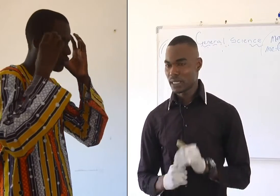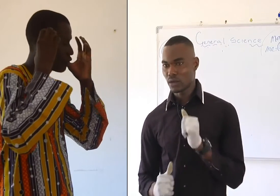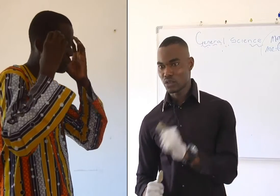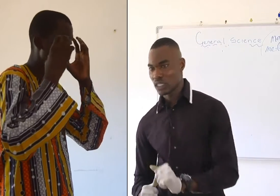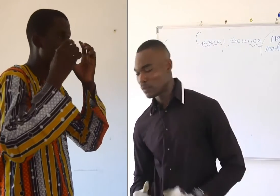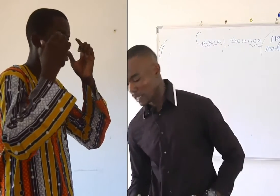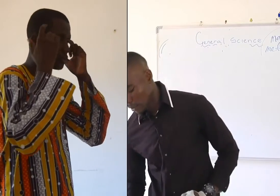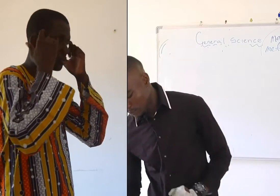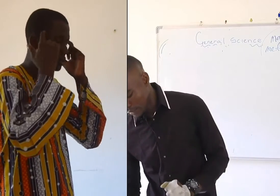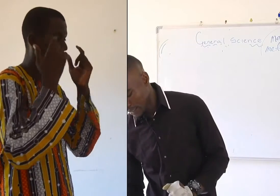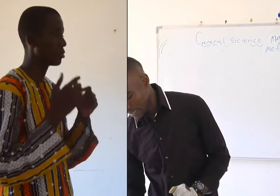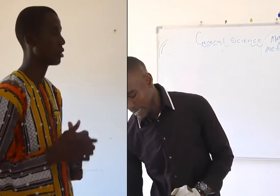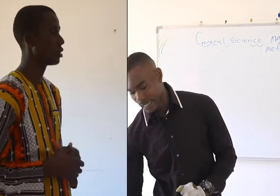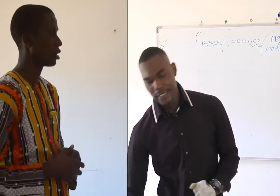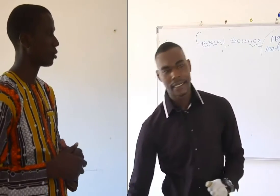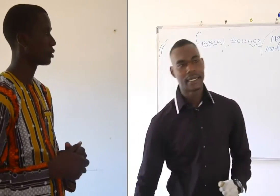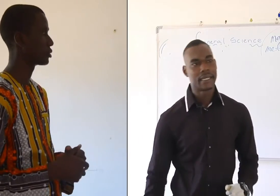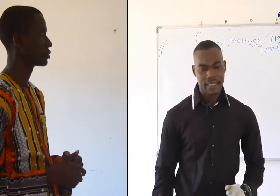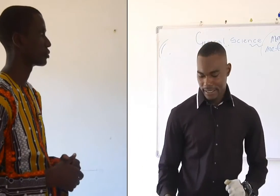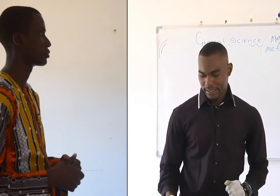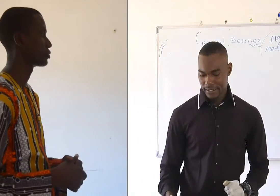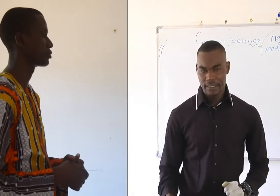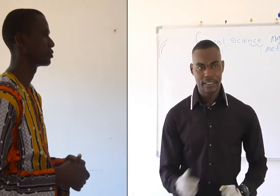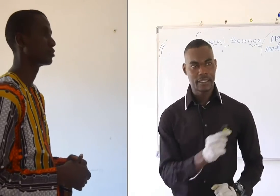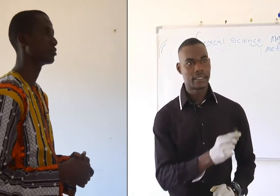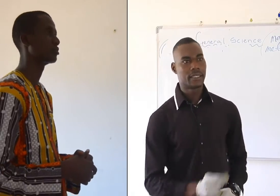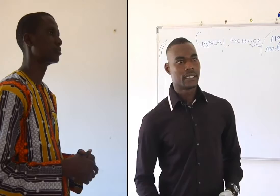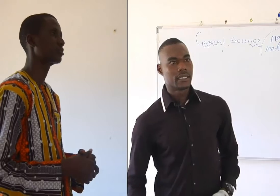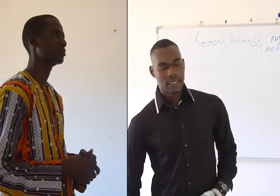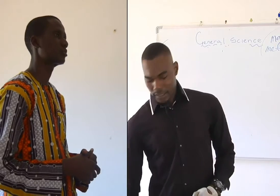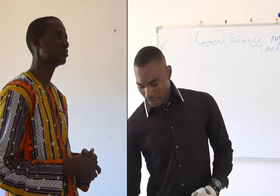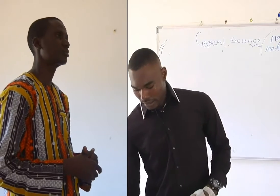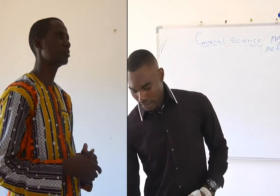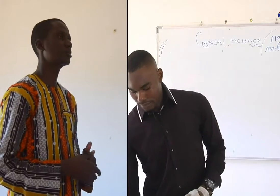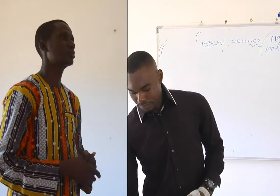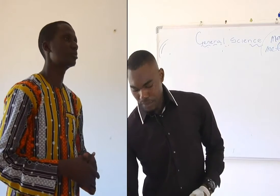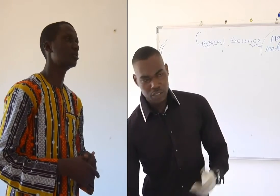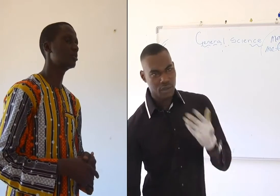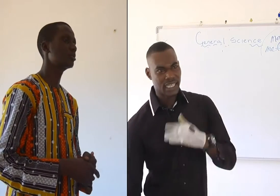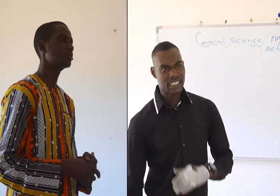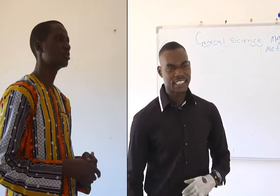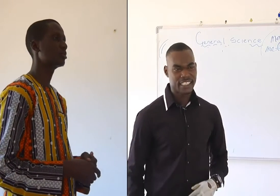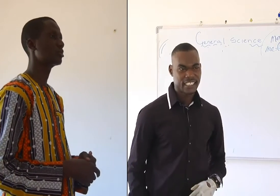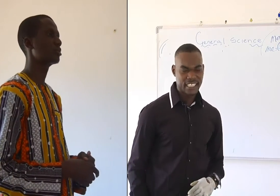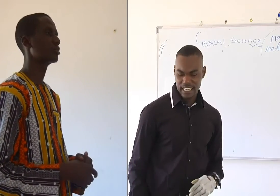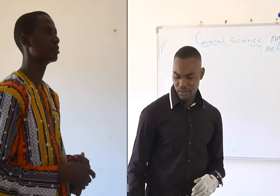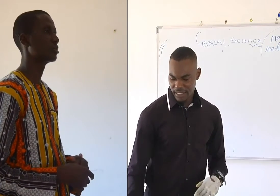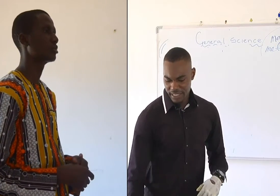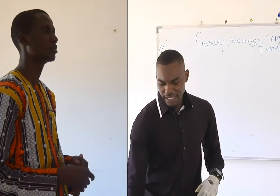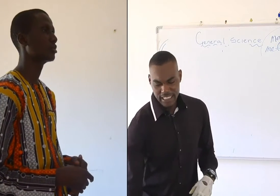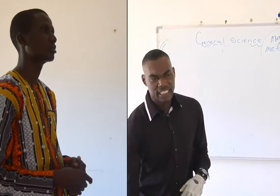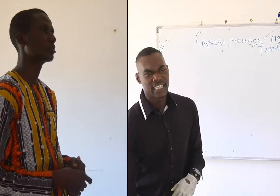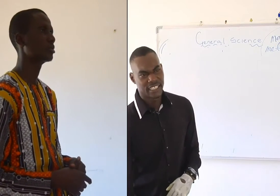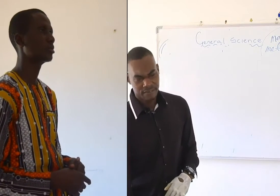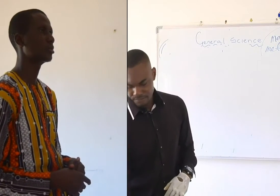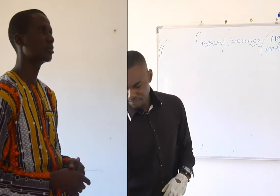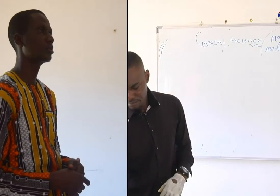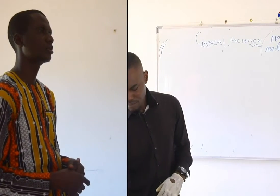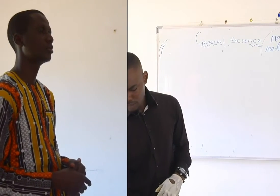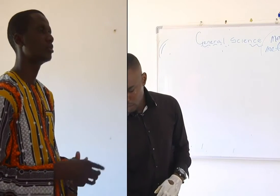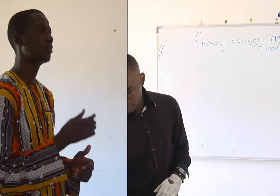I hope that also is very much pretty clear. Good. Let's look at this here quickly. Acid